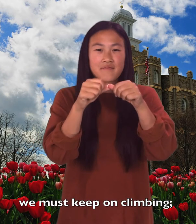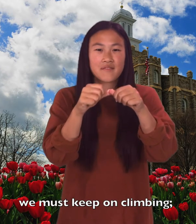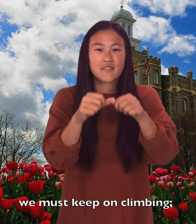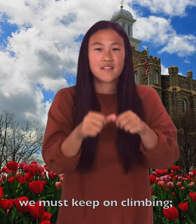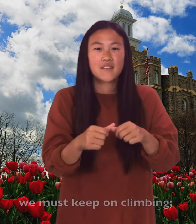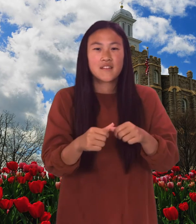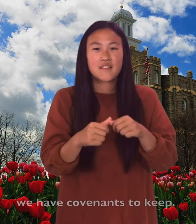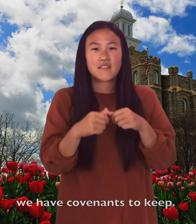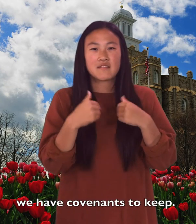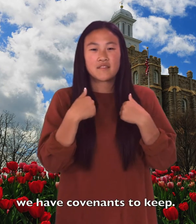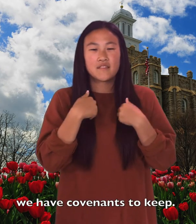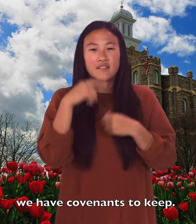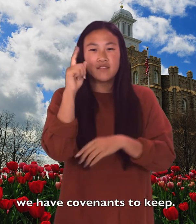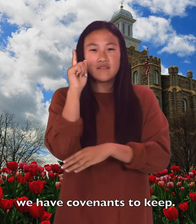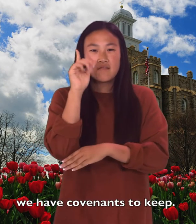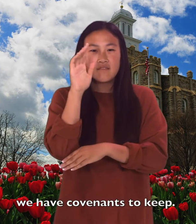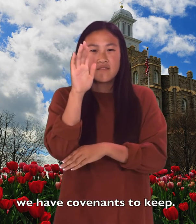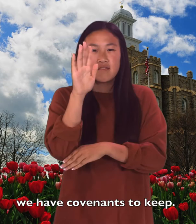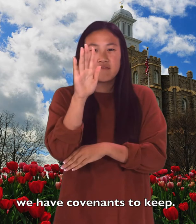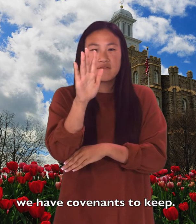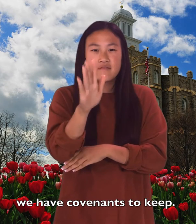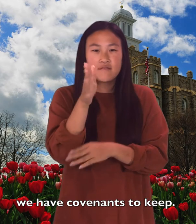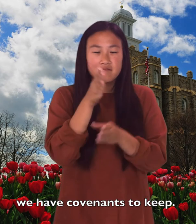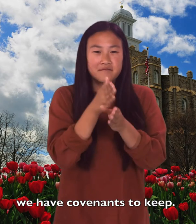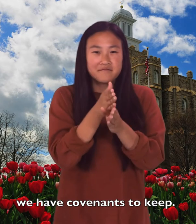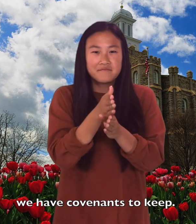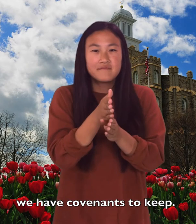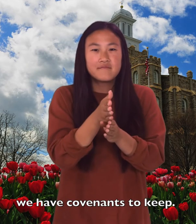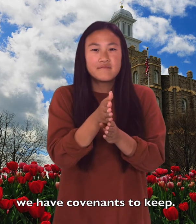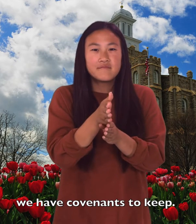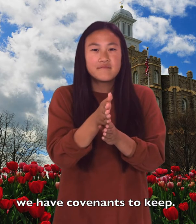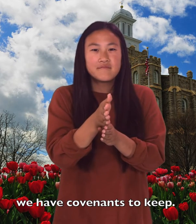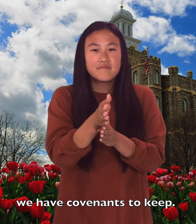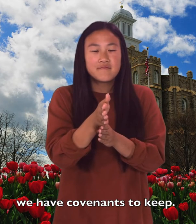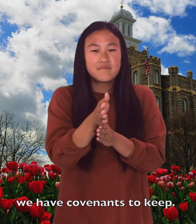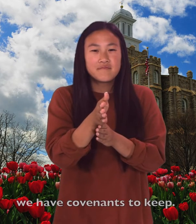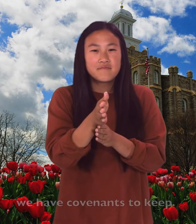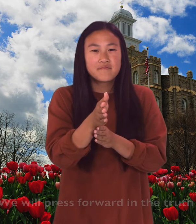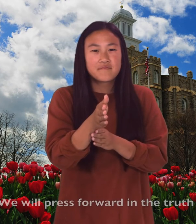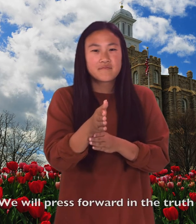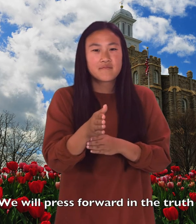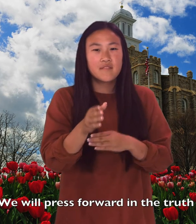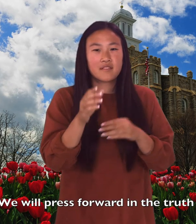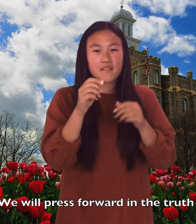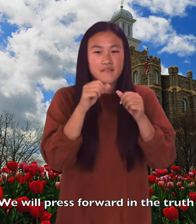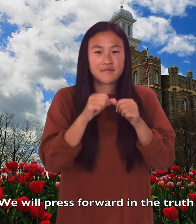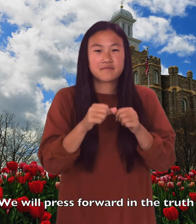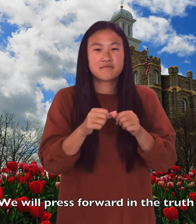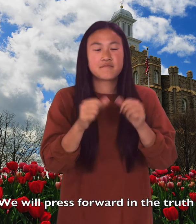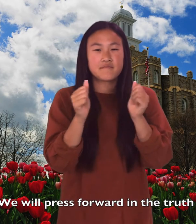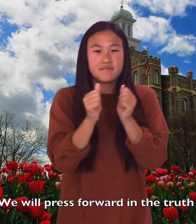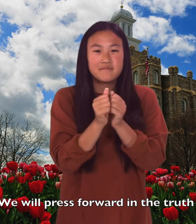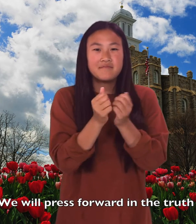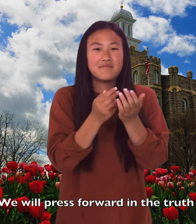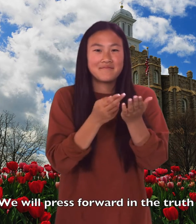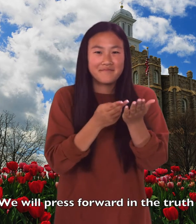We have covenants to keep We will press forward